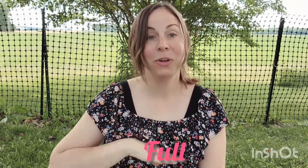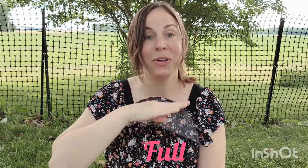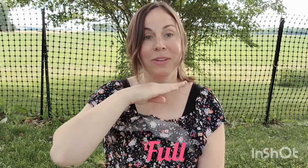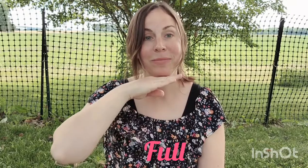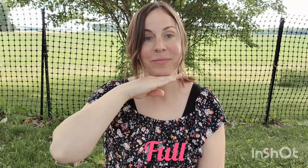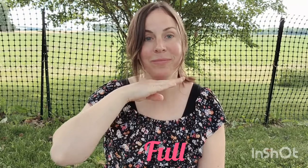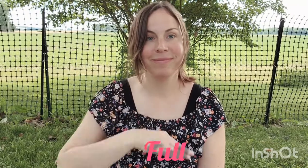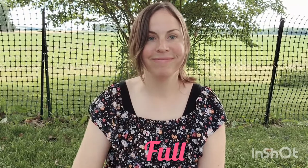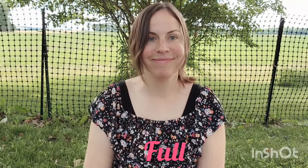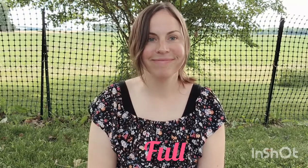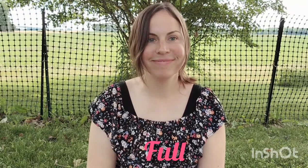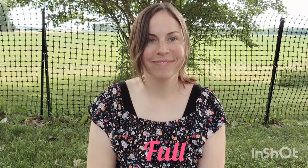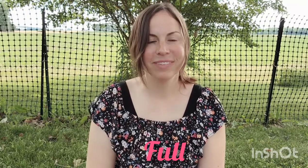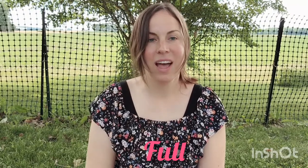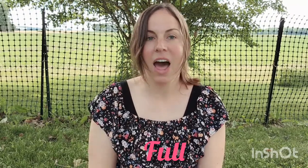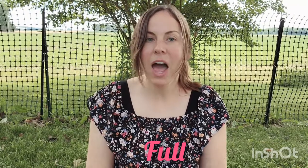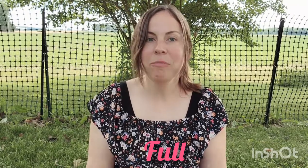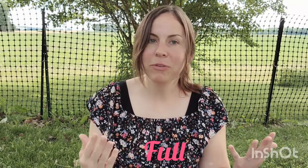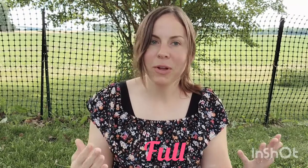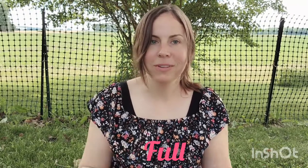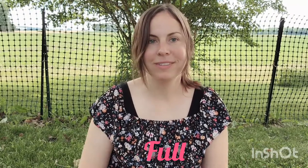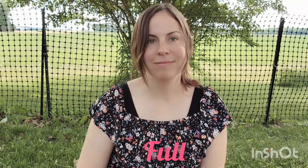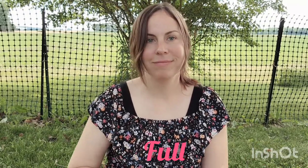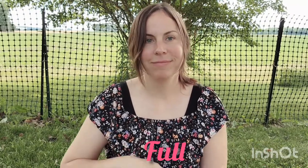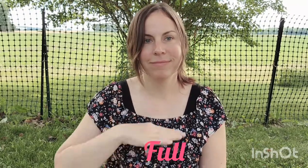Full. I'm full.